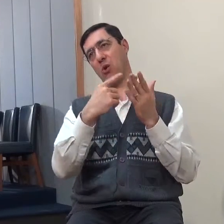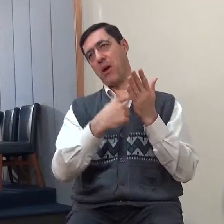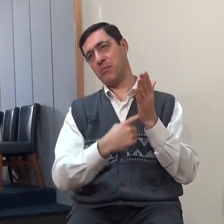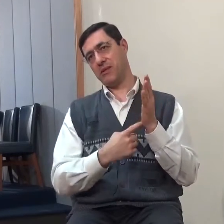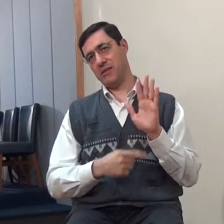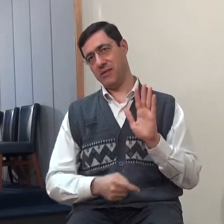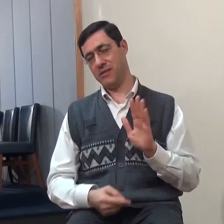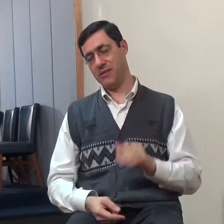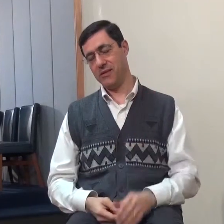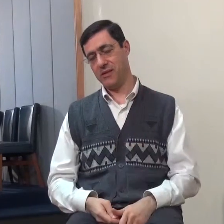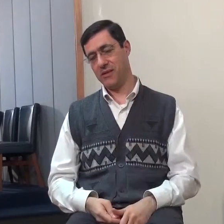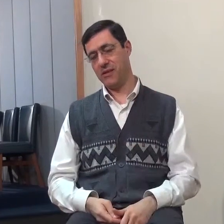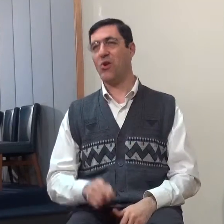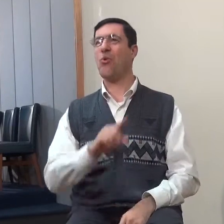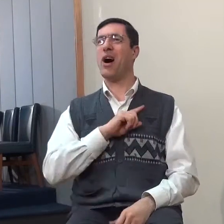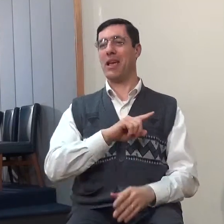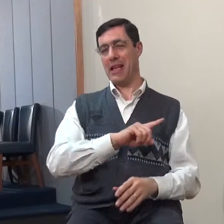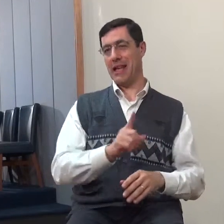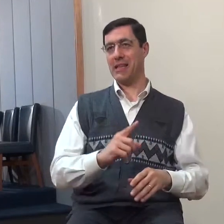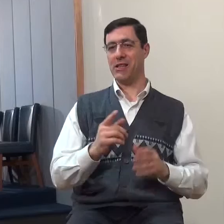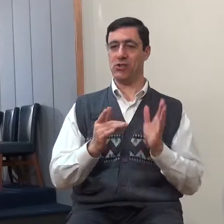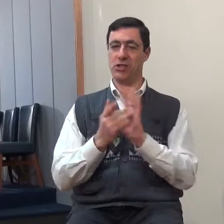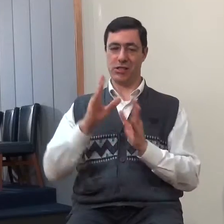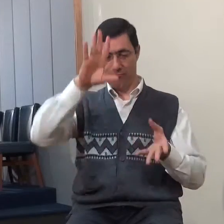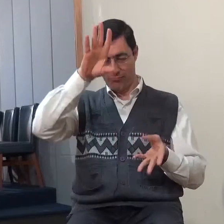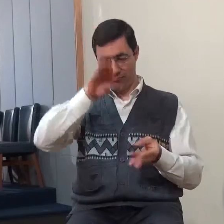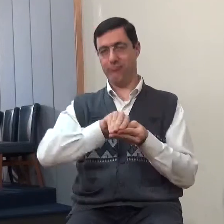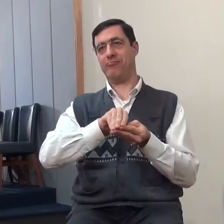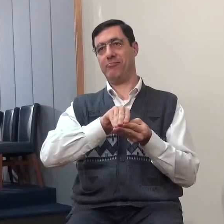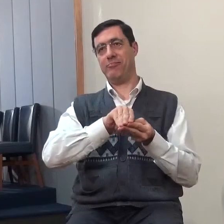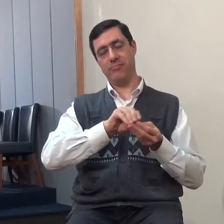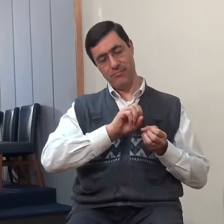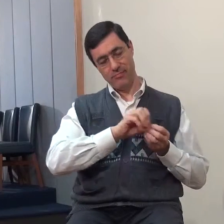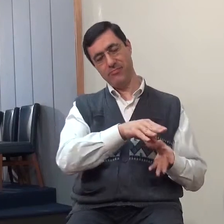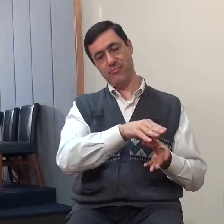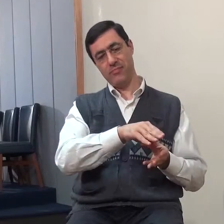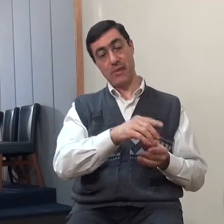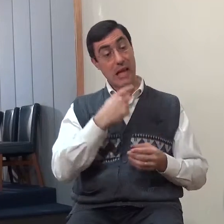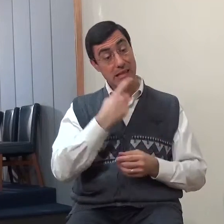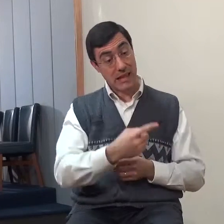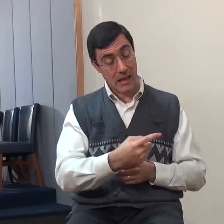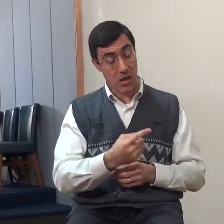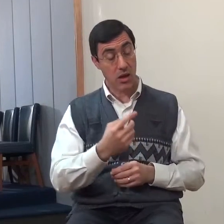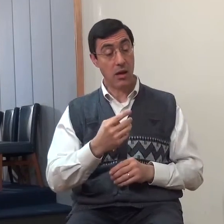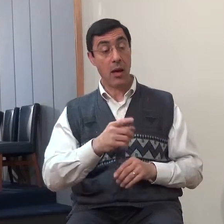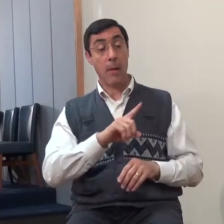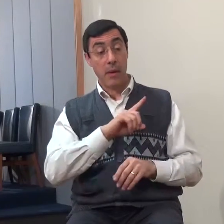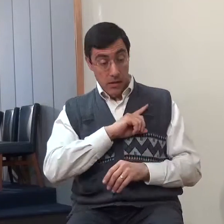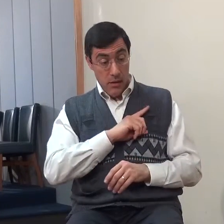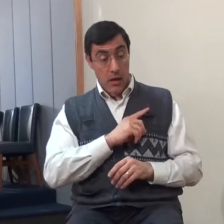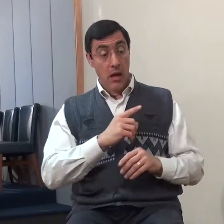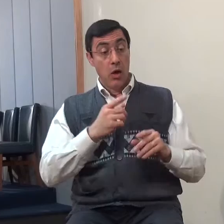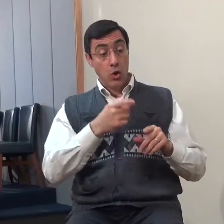20, he sums it all up by saying, for I say unto you, that except your righteousness shall exceed the righteousness